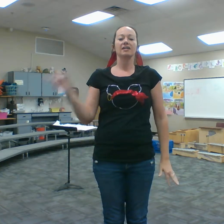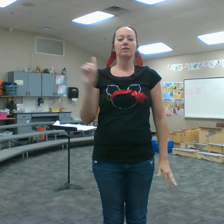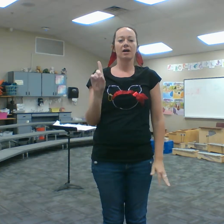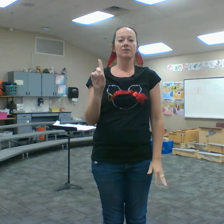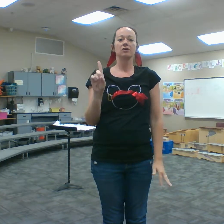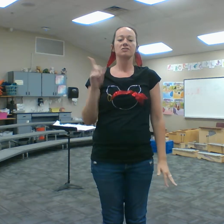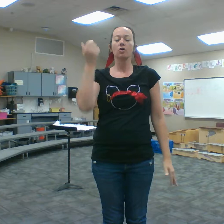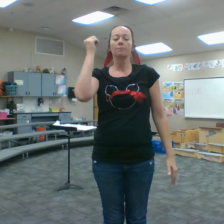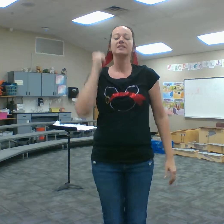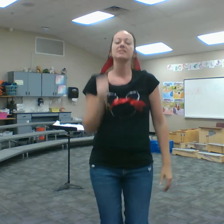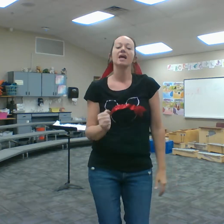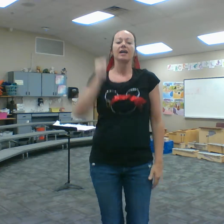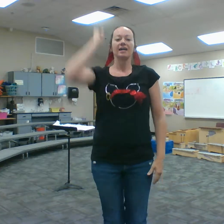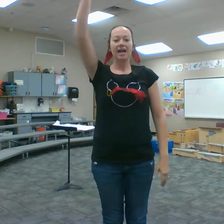and a one-horse open sleigh.